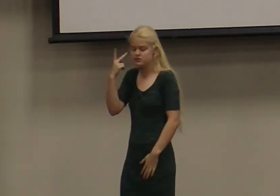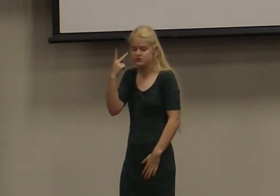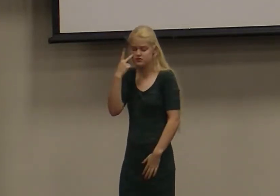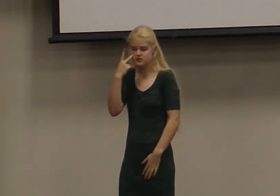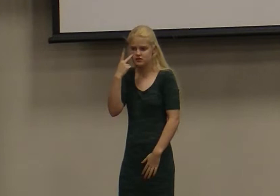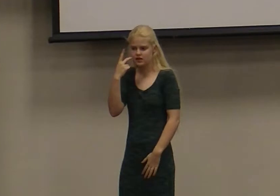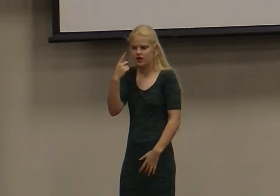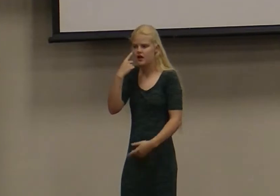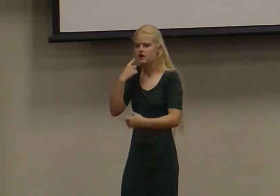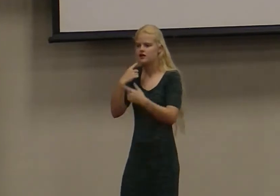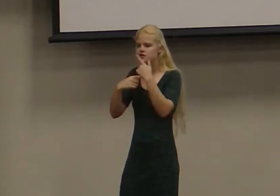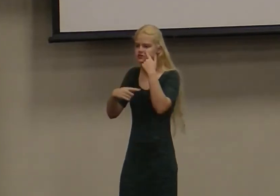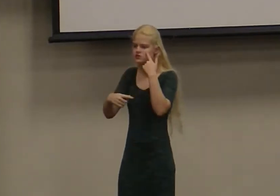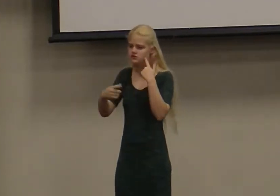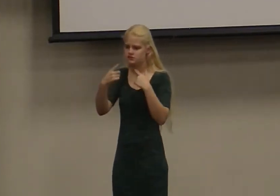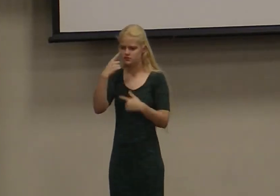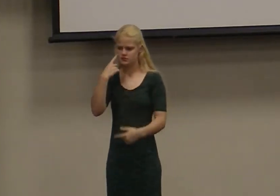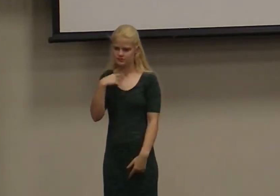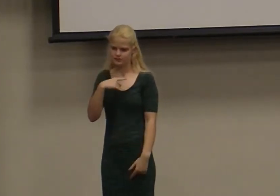wept.